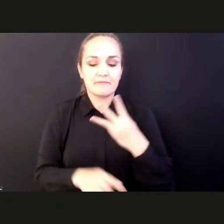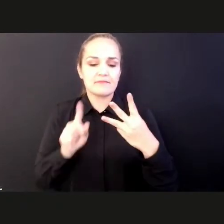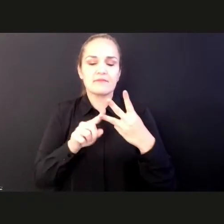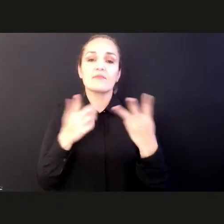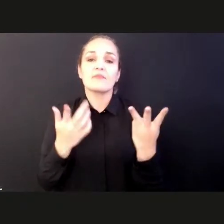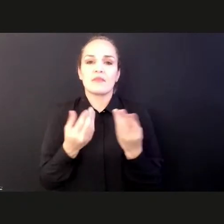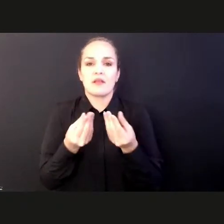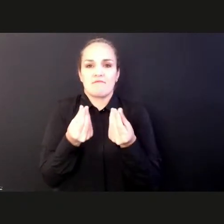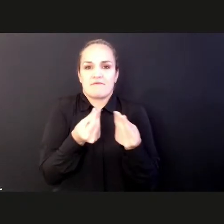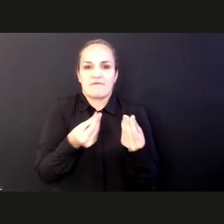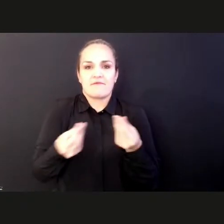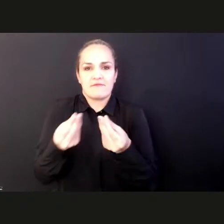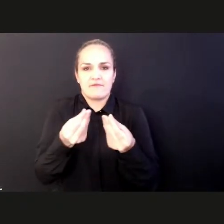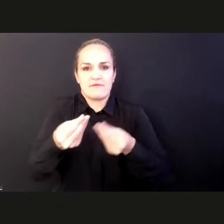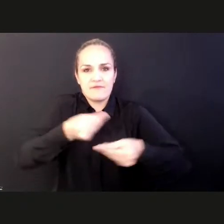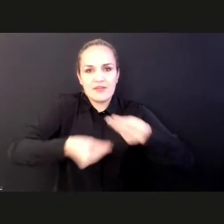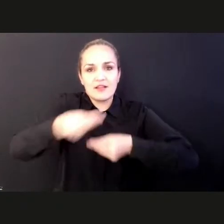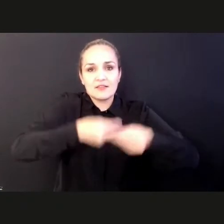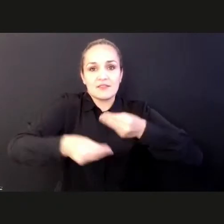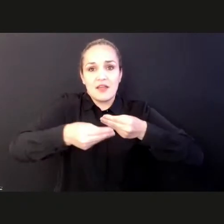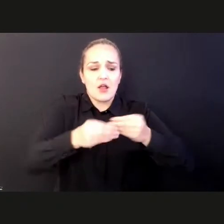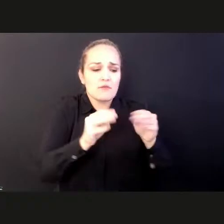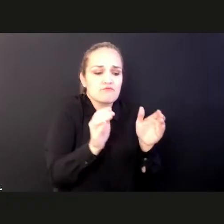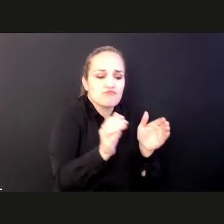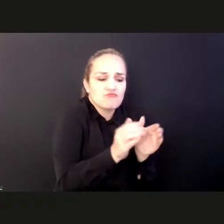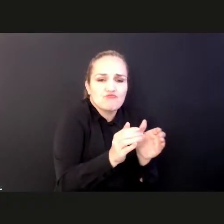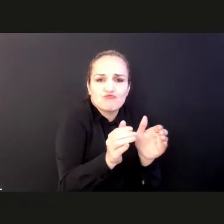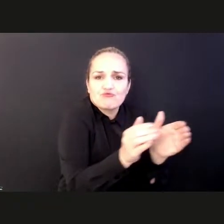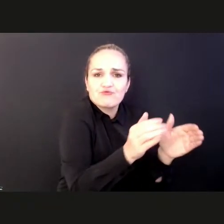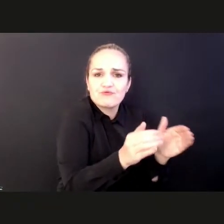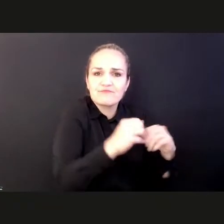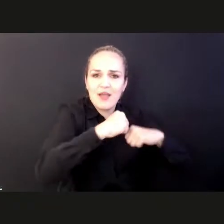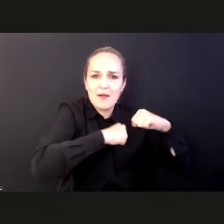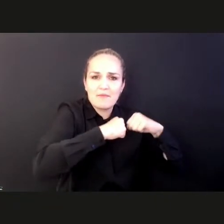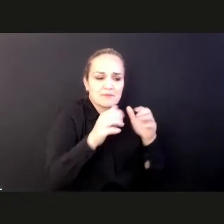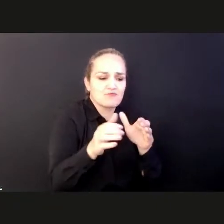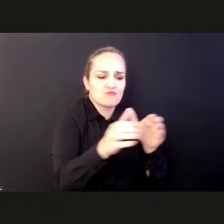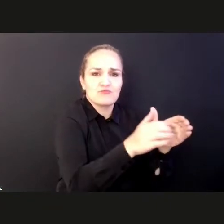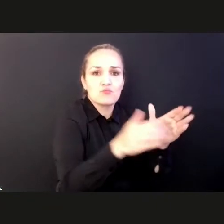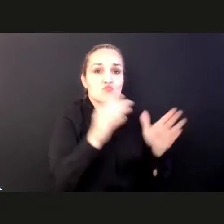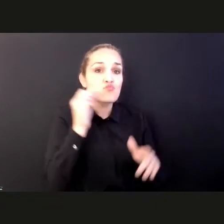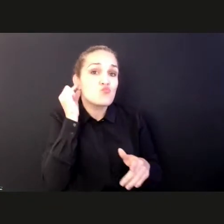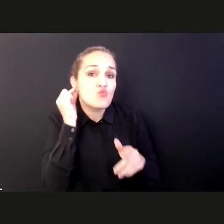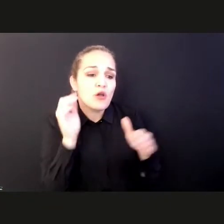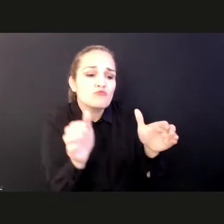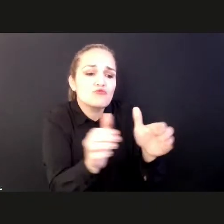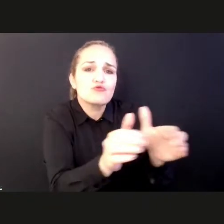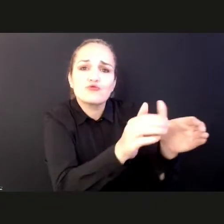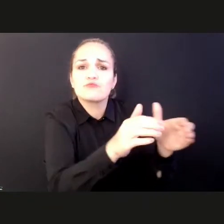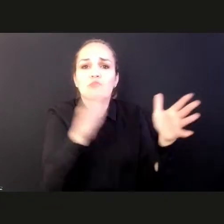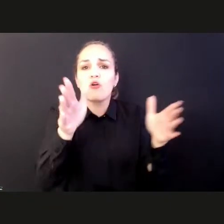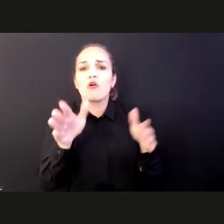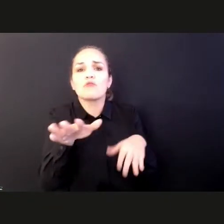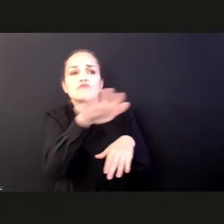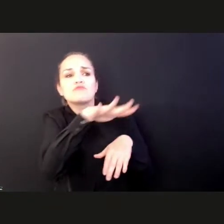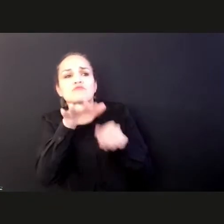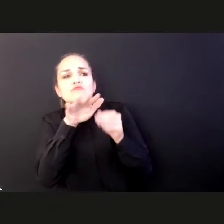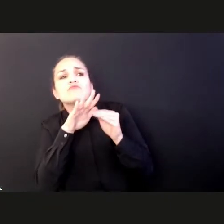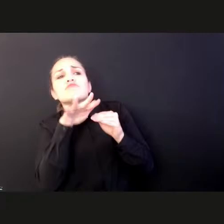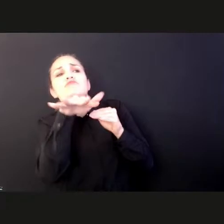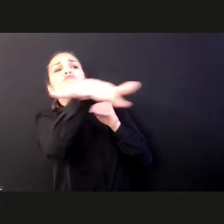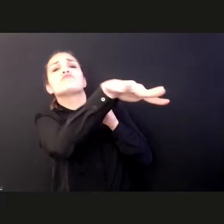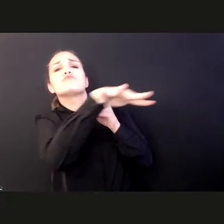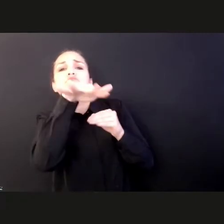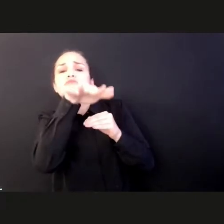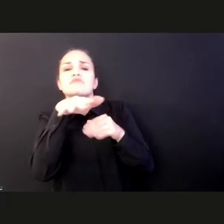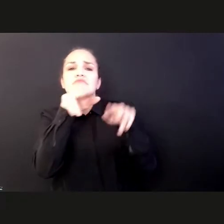areas. There is a long debt of the traditional banking system with MSMEs, giving way to fintech developments that have actually been